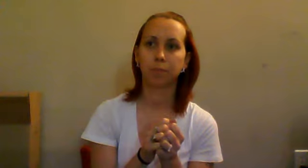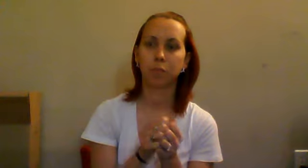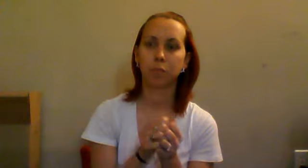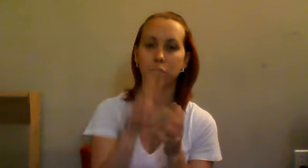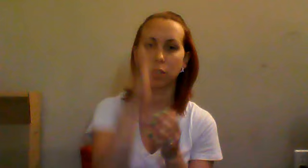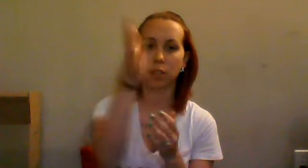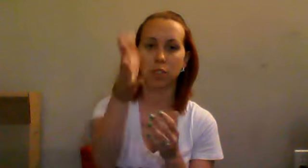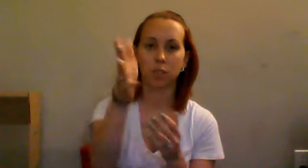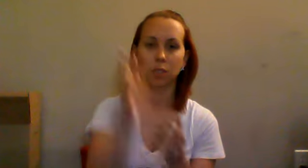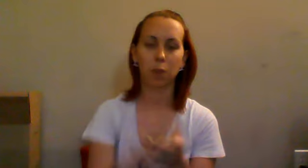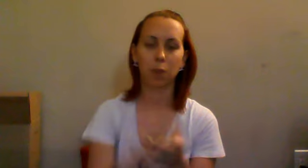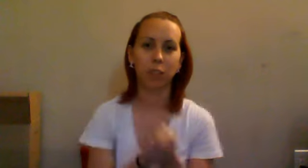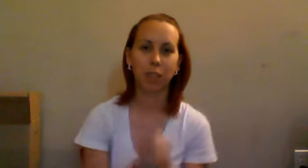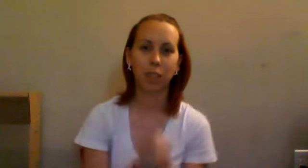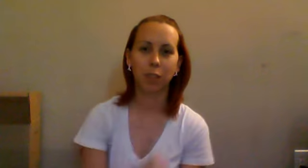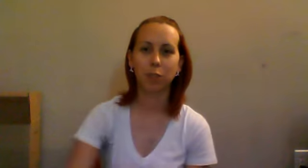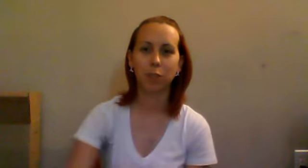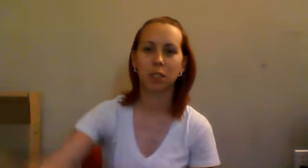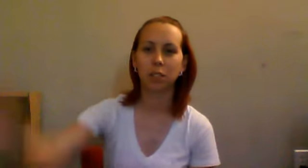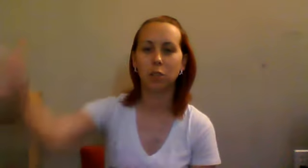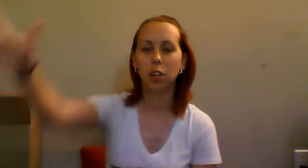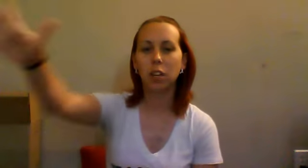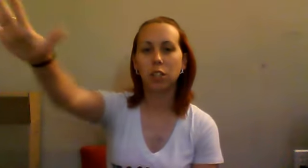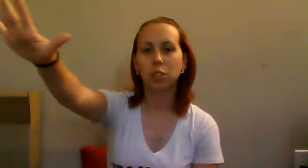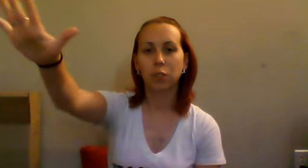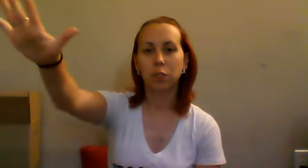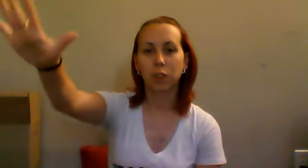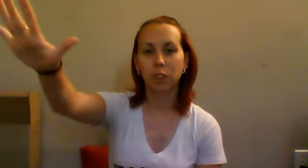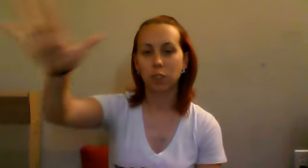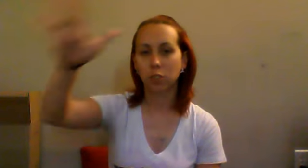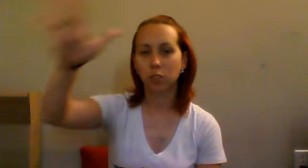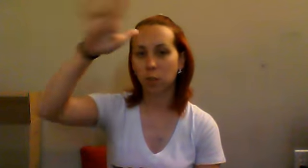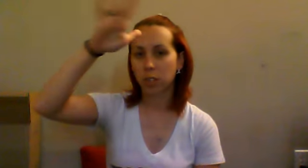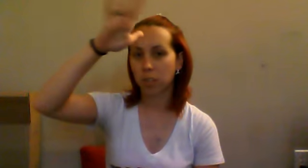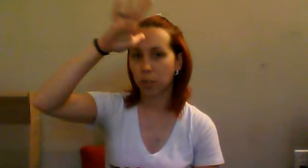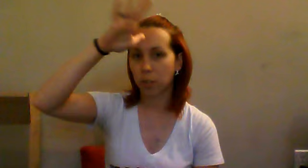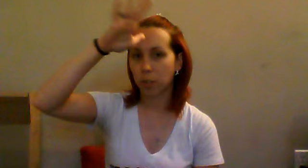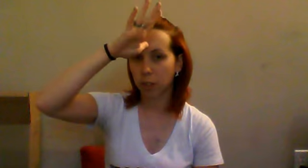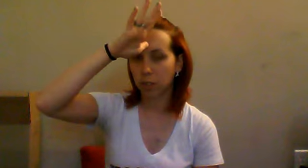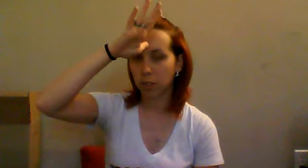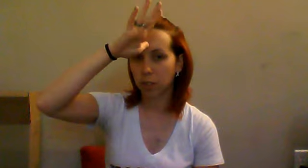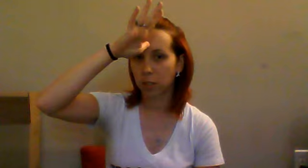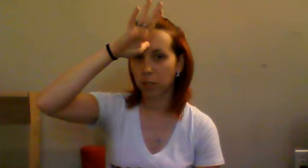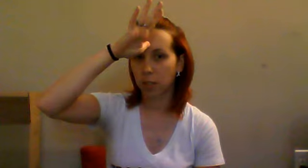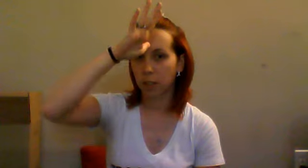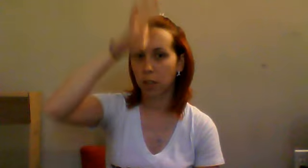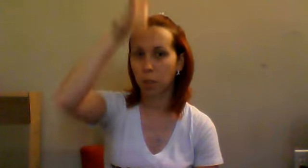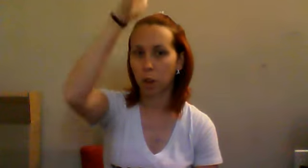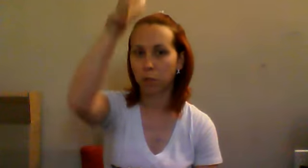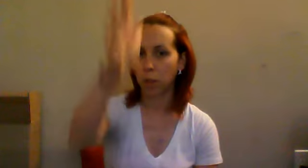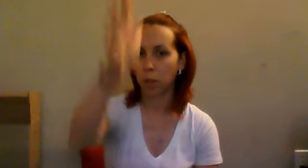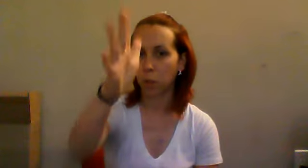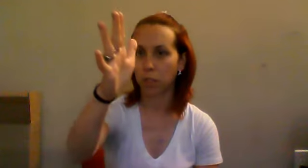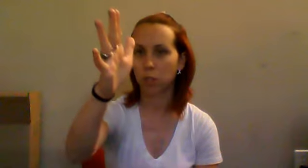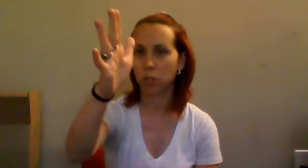the generations. Wow, I couldn't think of that word for a minute. So for grandfather, start with the sign for father, and then come off your head 1 because you're going